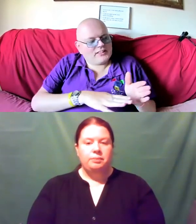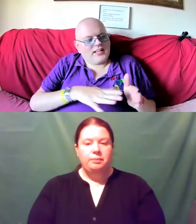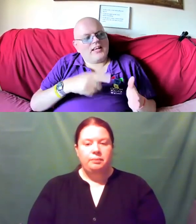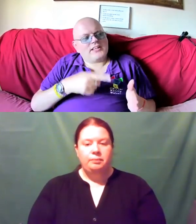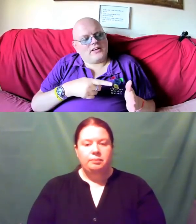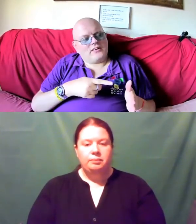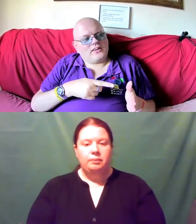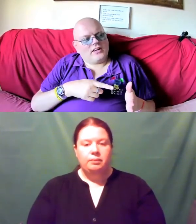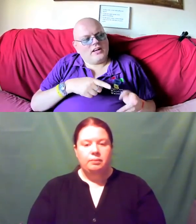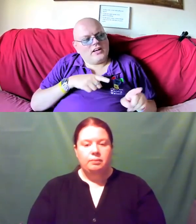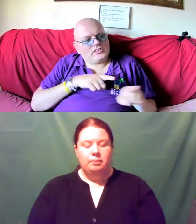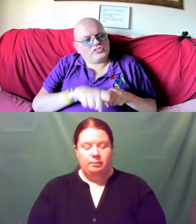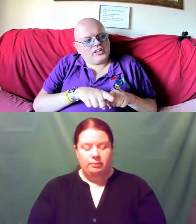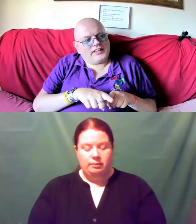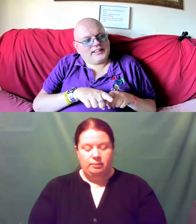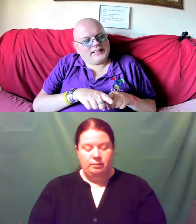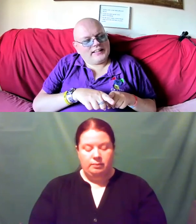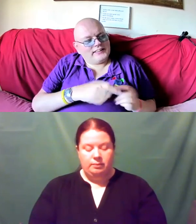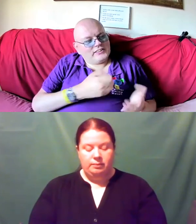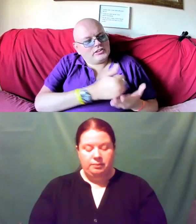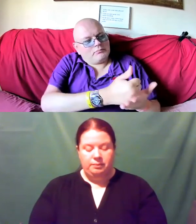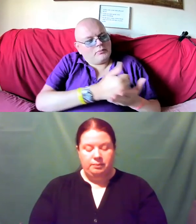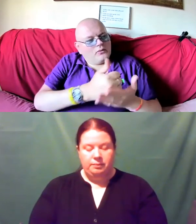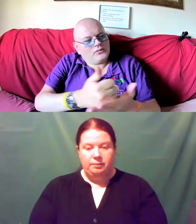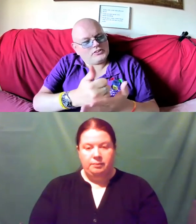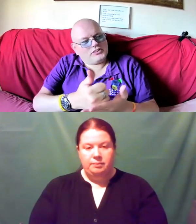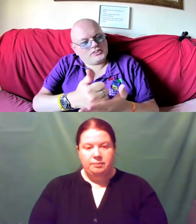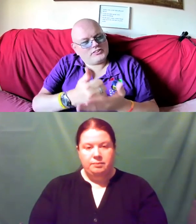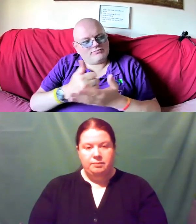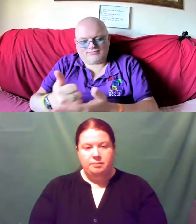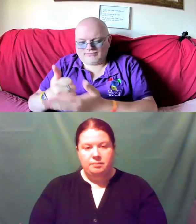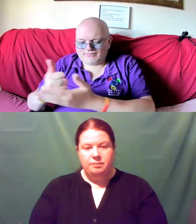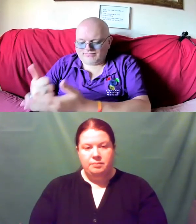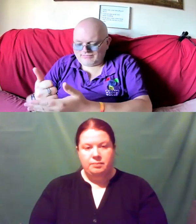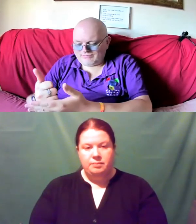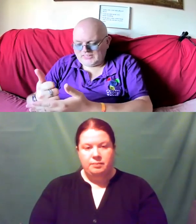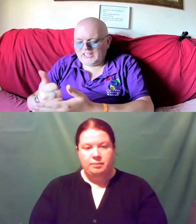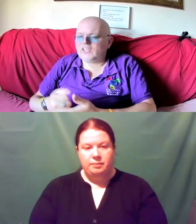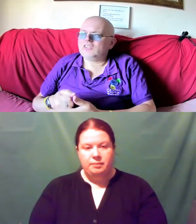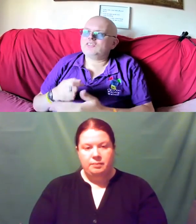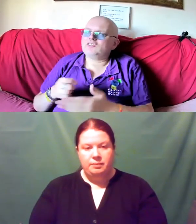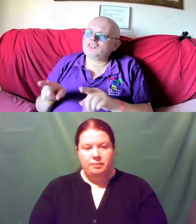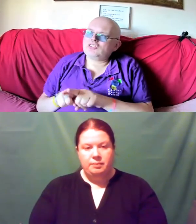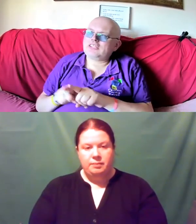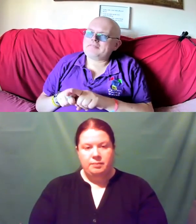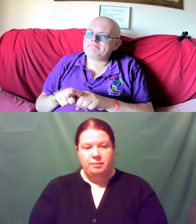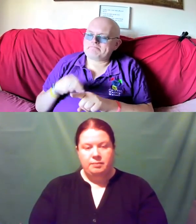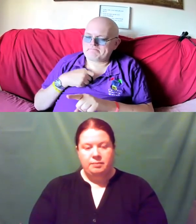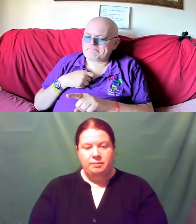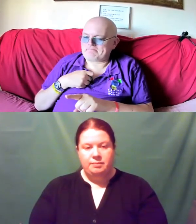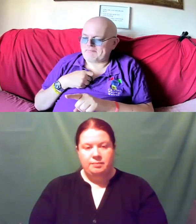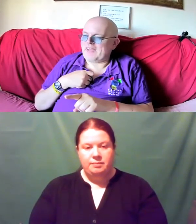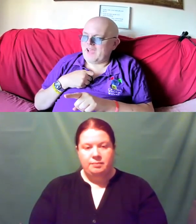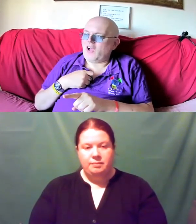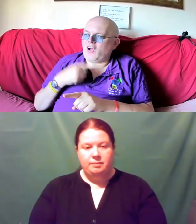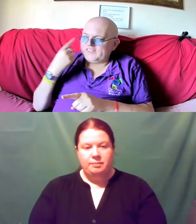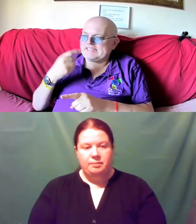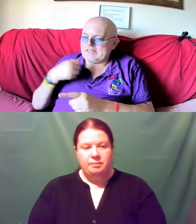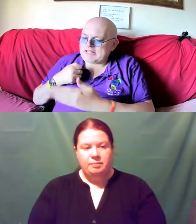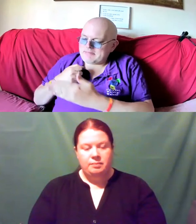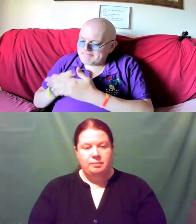that person for others where I can. Yeah. But also to recognize my own limitations. So I'm not superhuman and I can't do